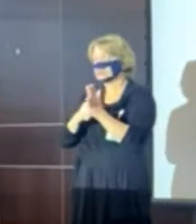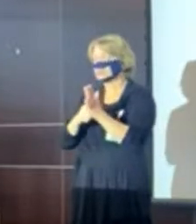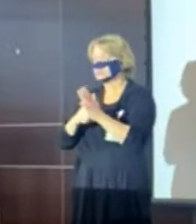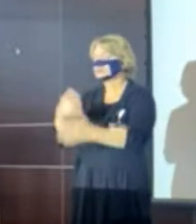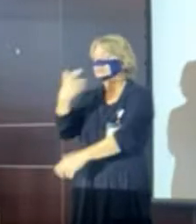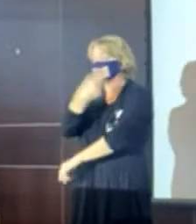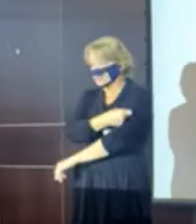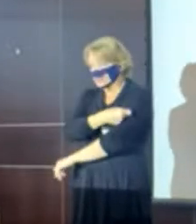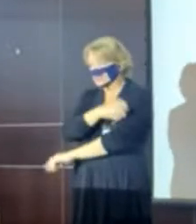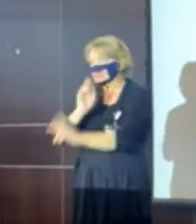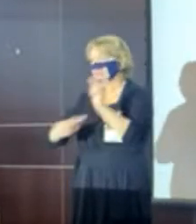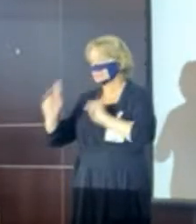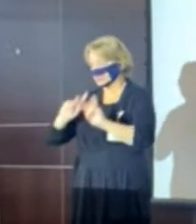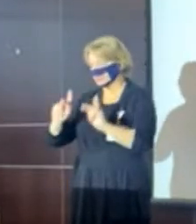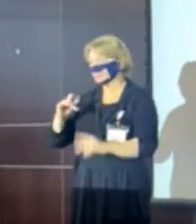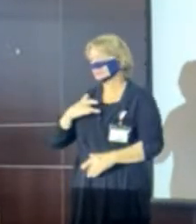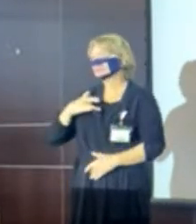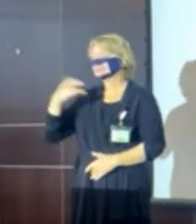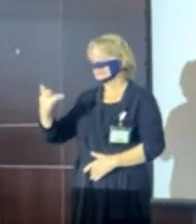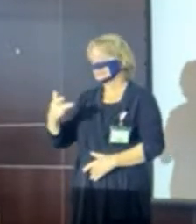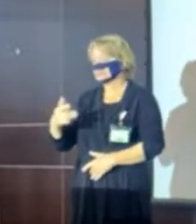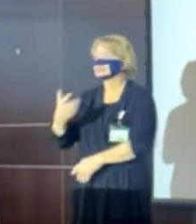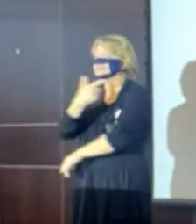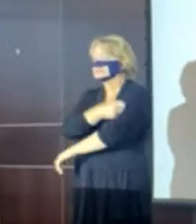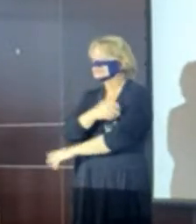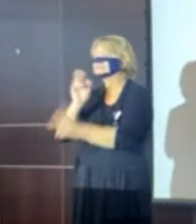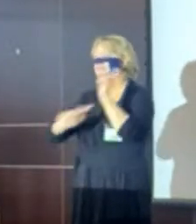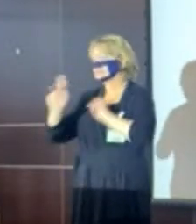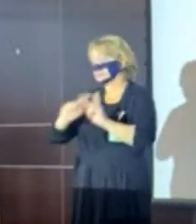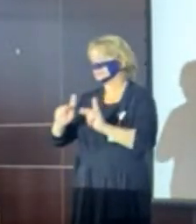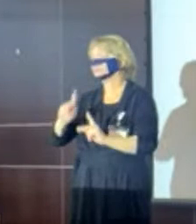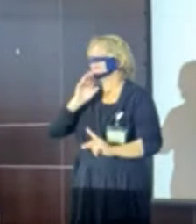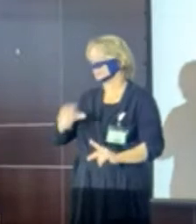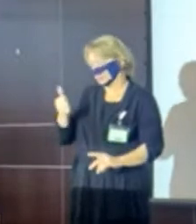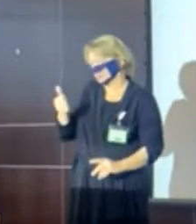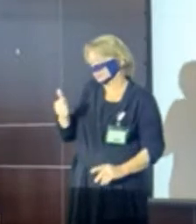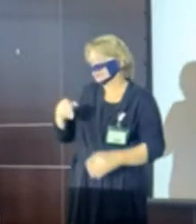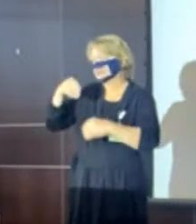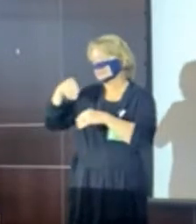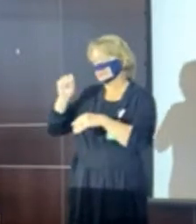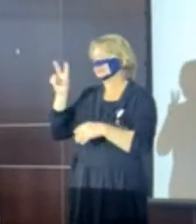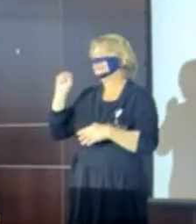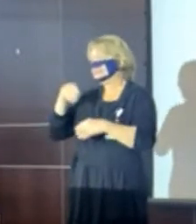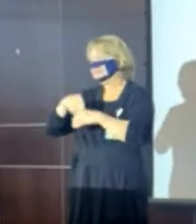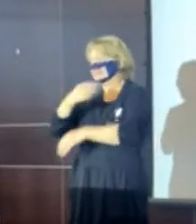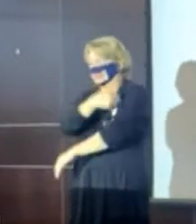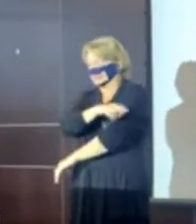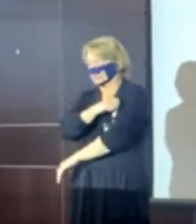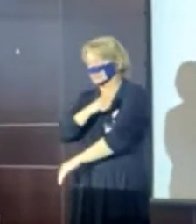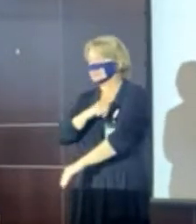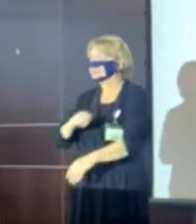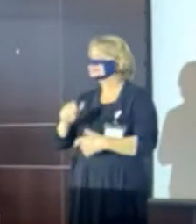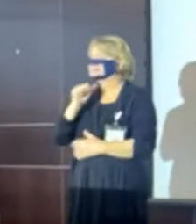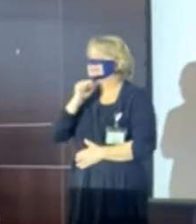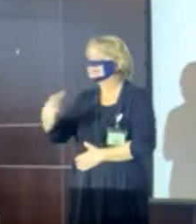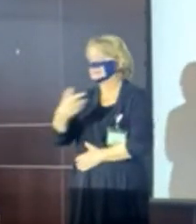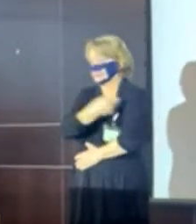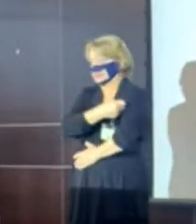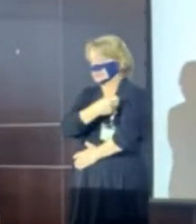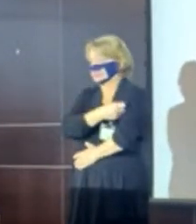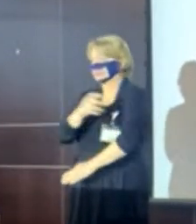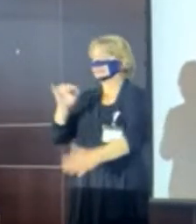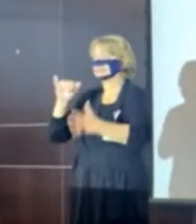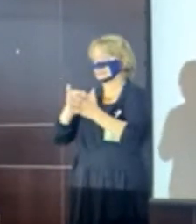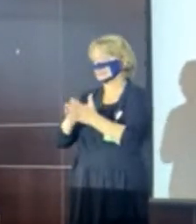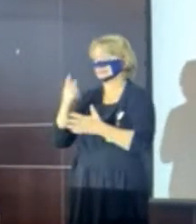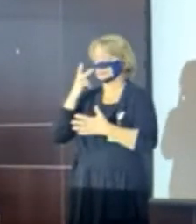vaccinated people are typically, so the vaccinated people are typically older, even in our hospitalizations. It's the unvaccinated that we're seeing that number go